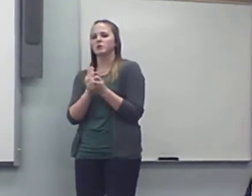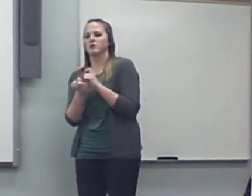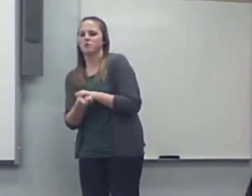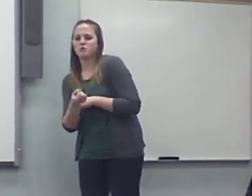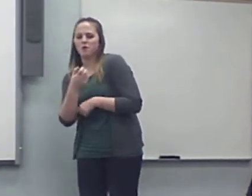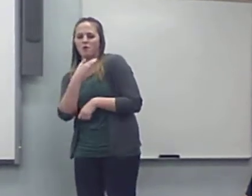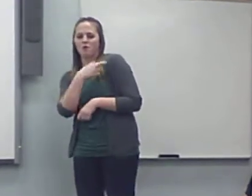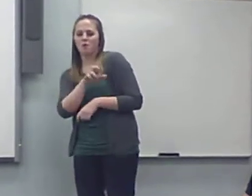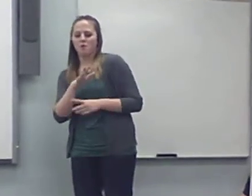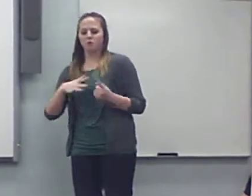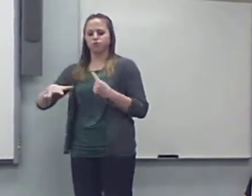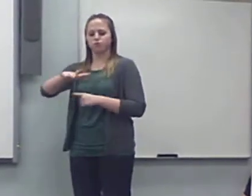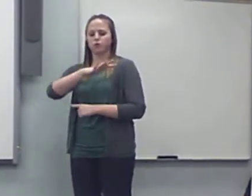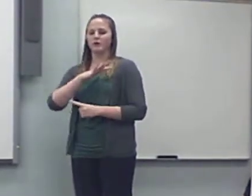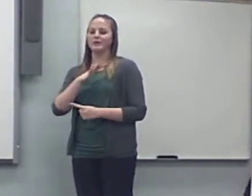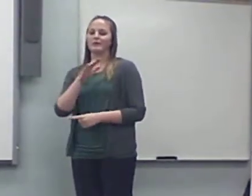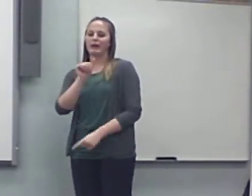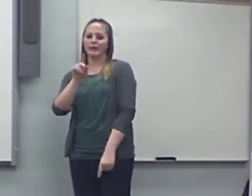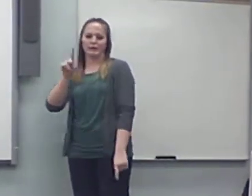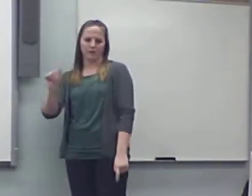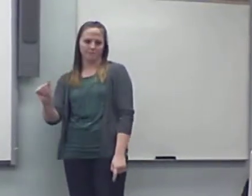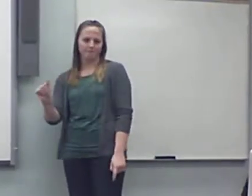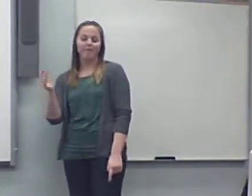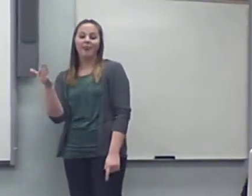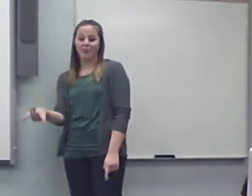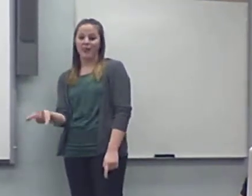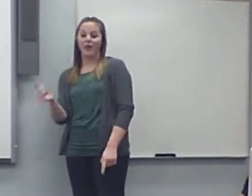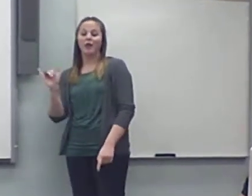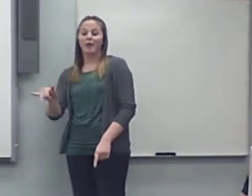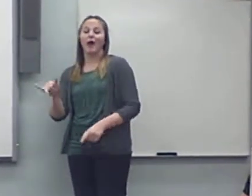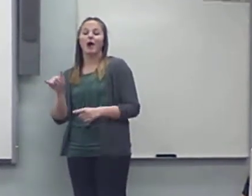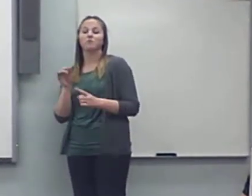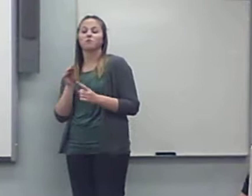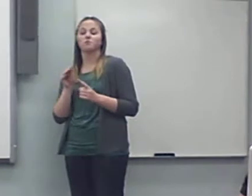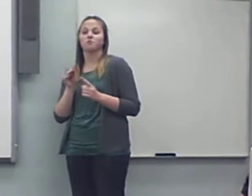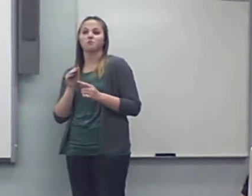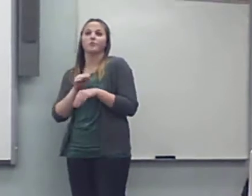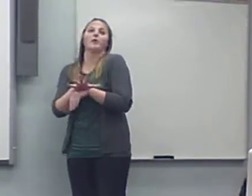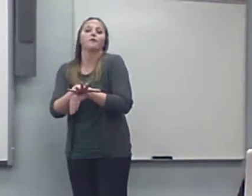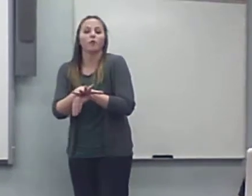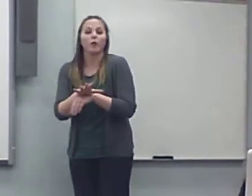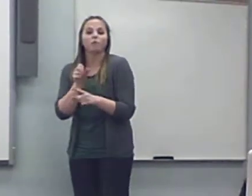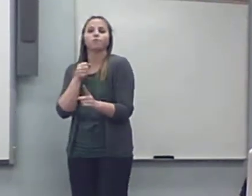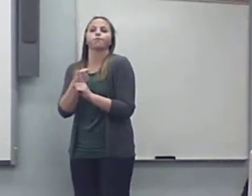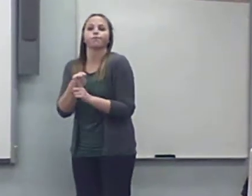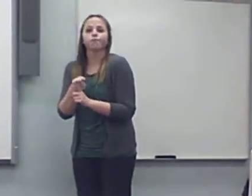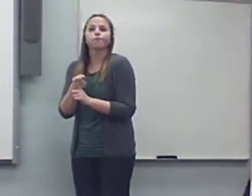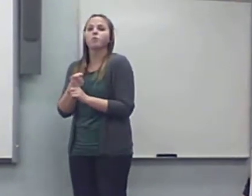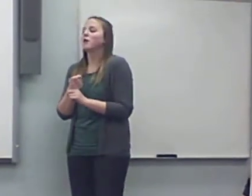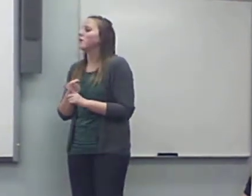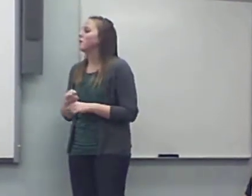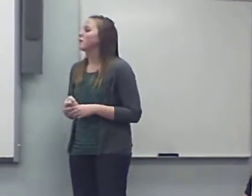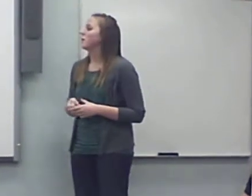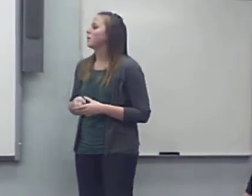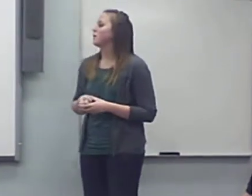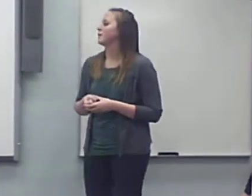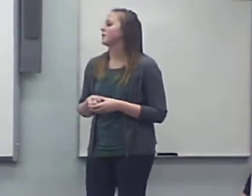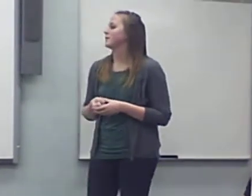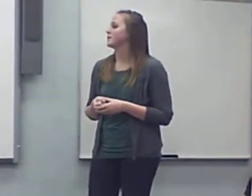the ADA. Even though that the ADA does not apply to religious settings or nonprofit organizations